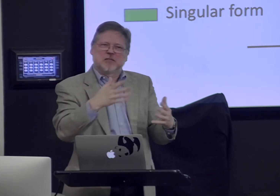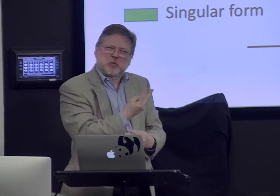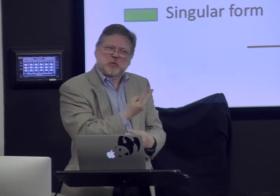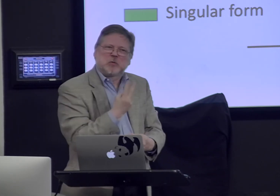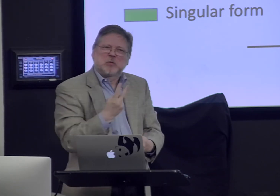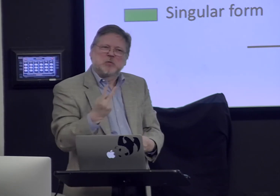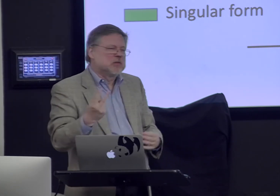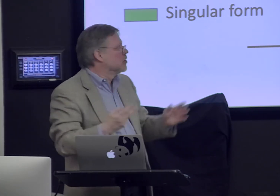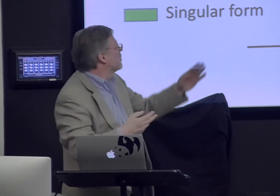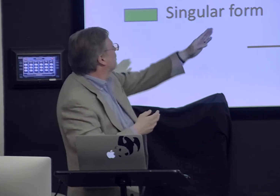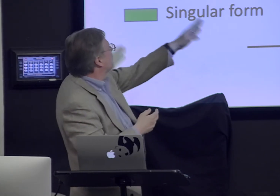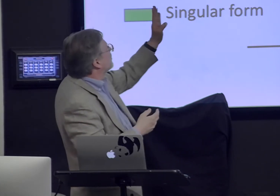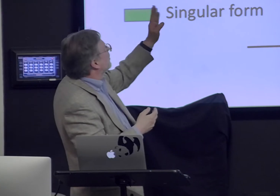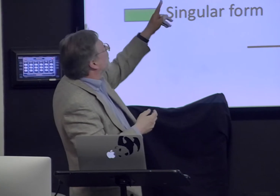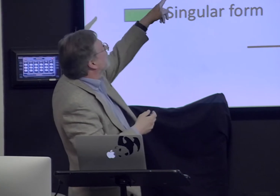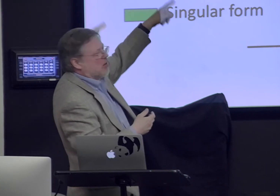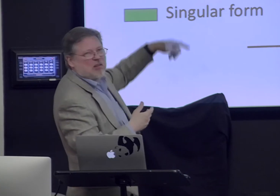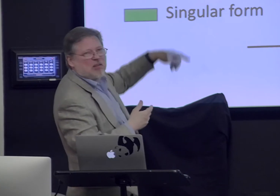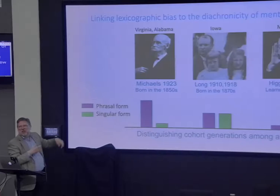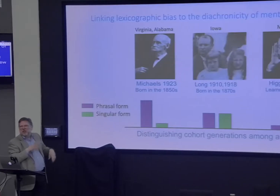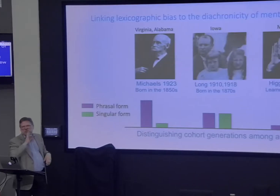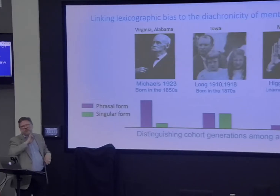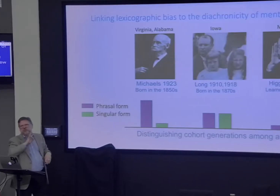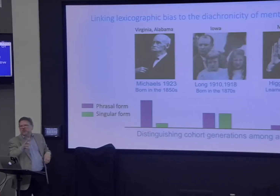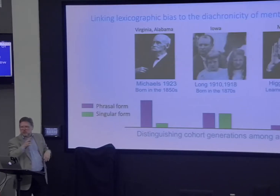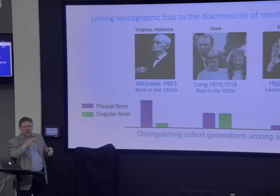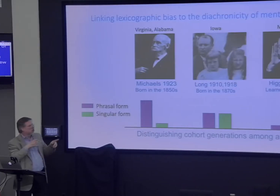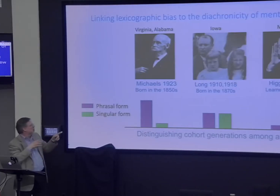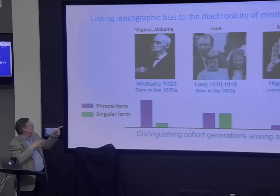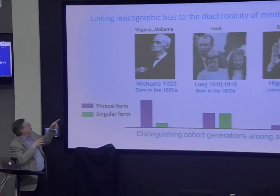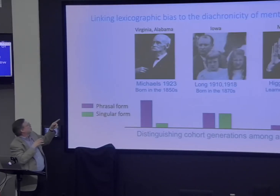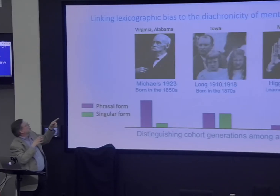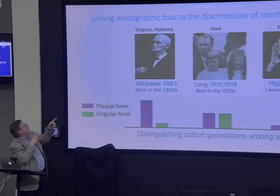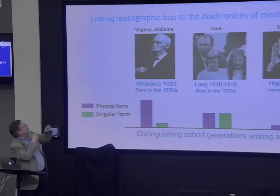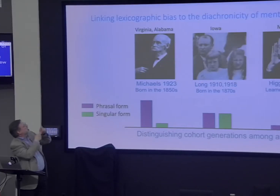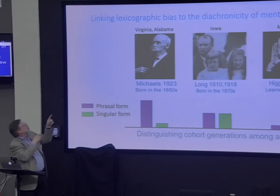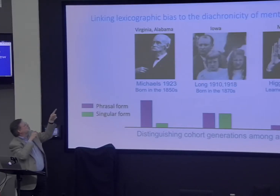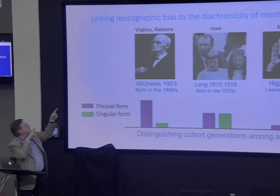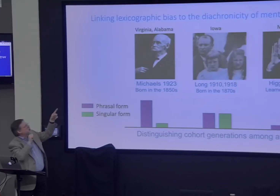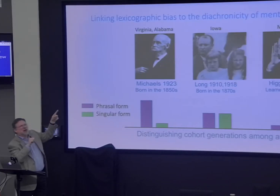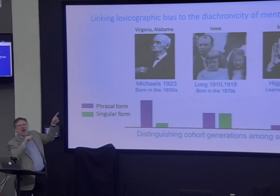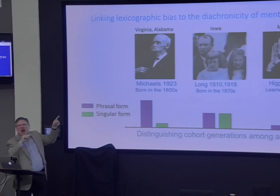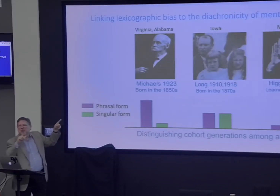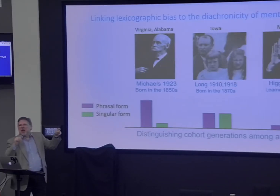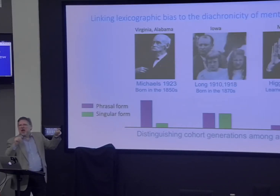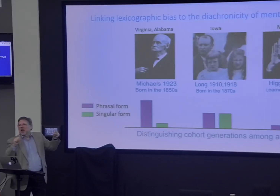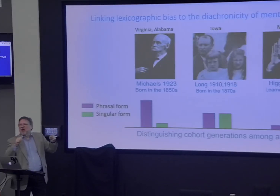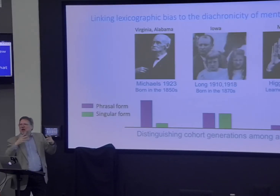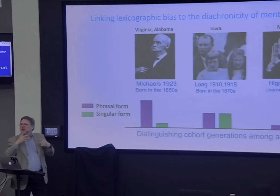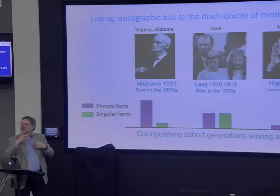Also, as I explored the books more carefully, I understood that the ages of the authors, of course,